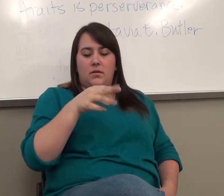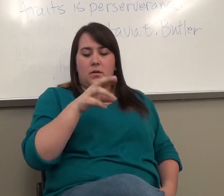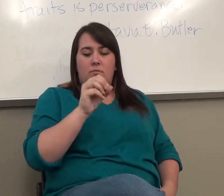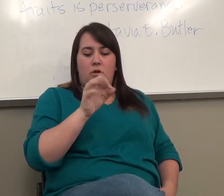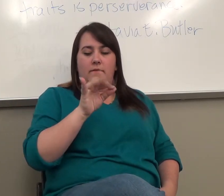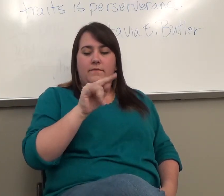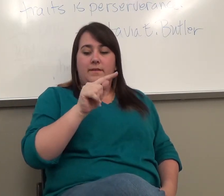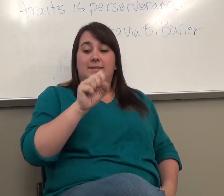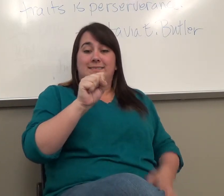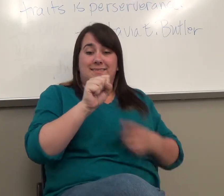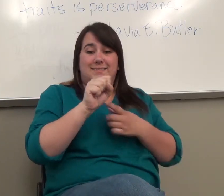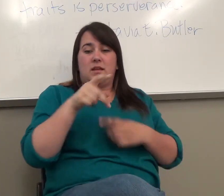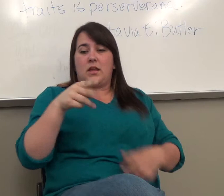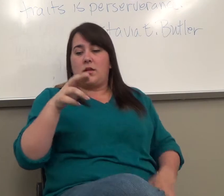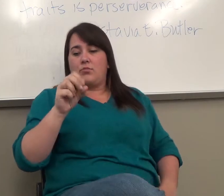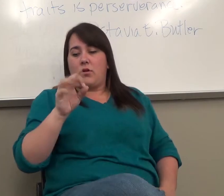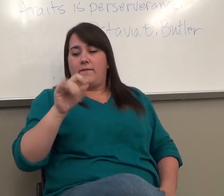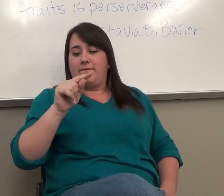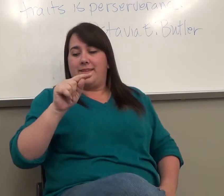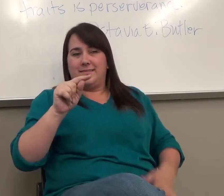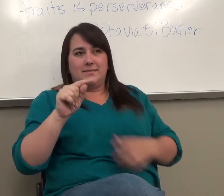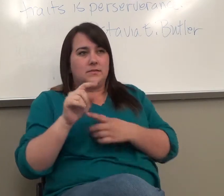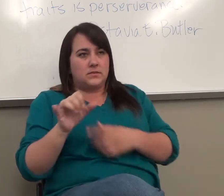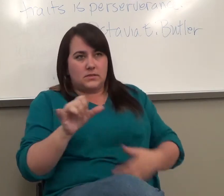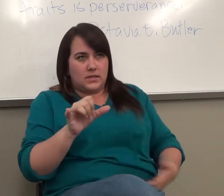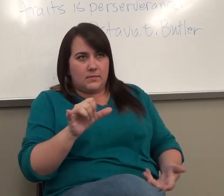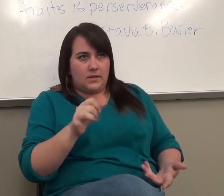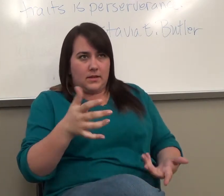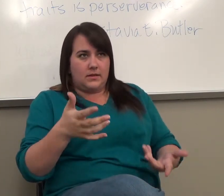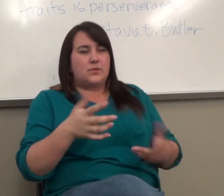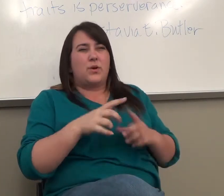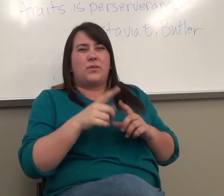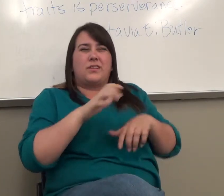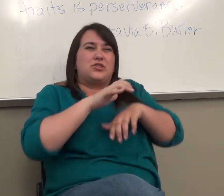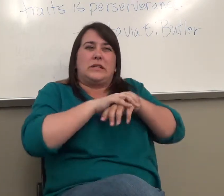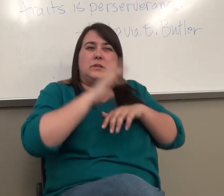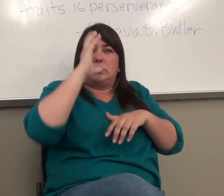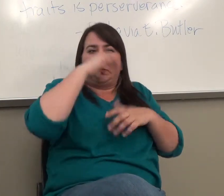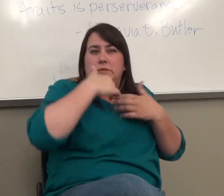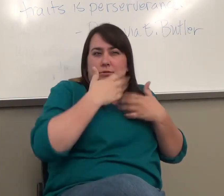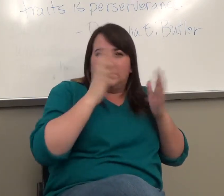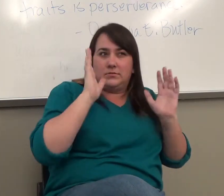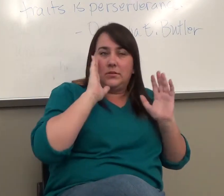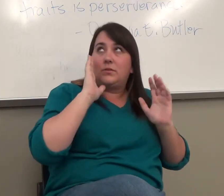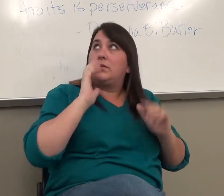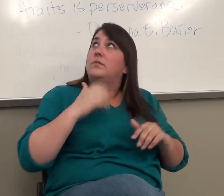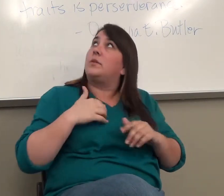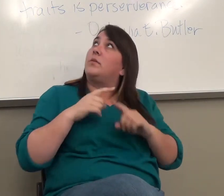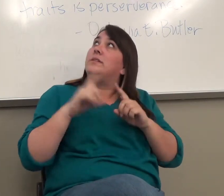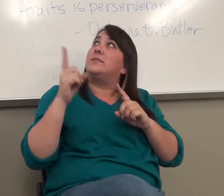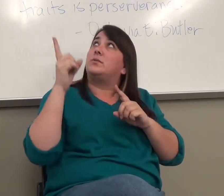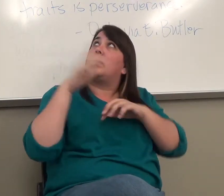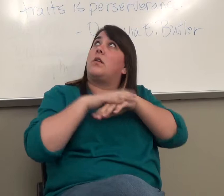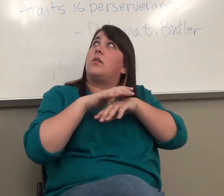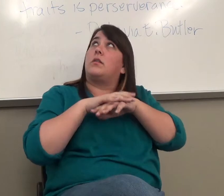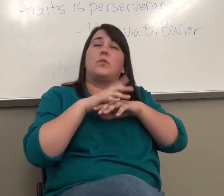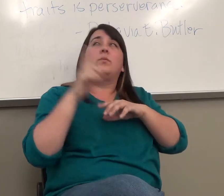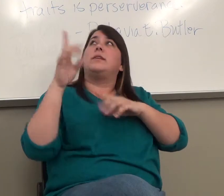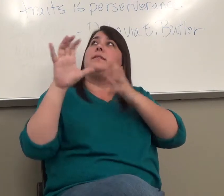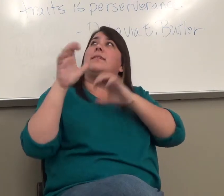the way English is. And we did this one up on the board, right? This is the verb, but this is